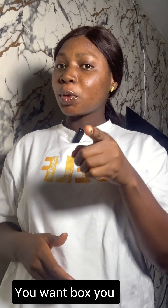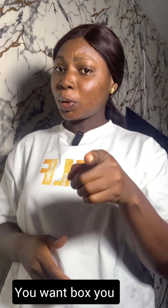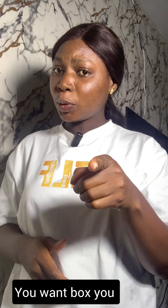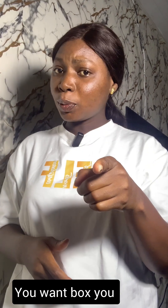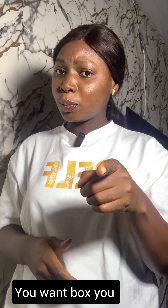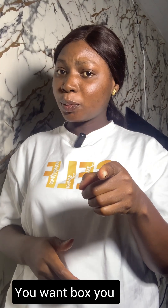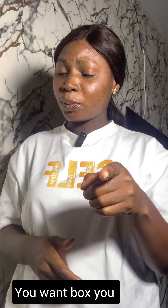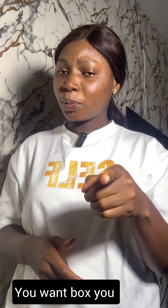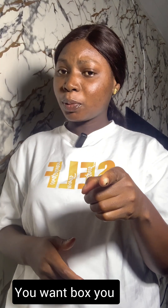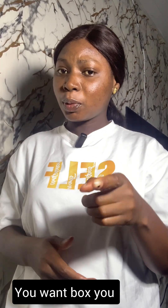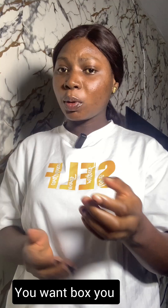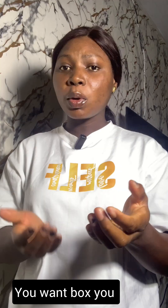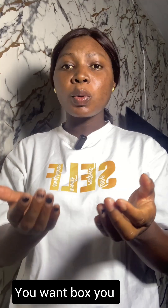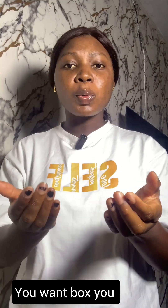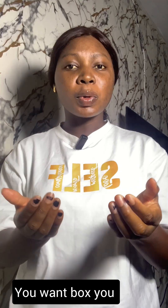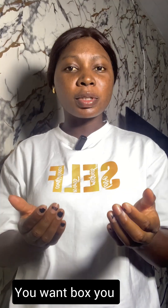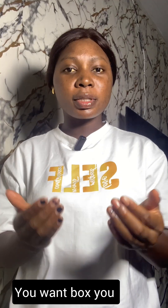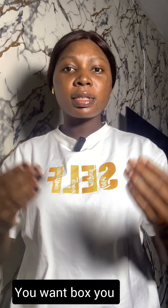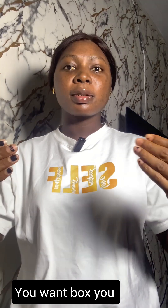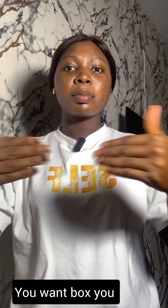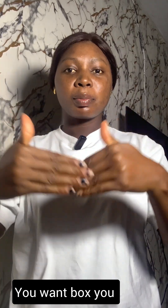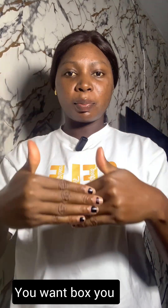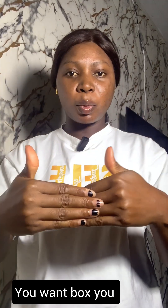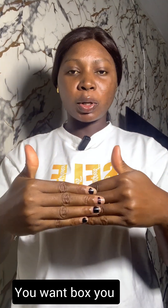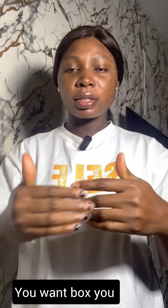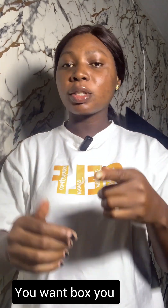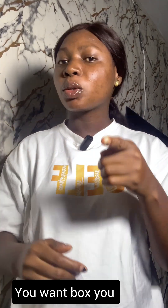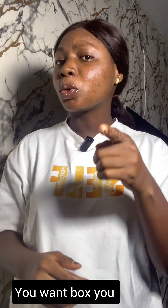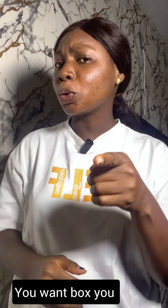You want box. You.